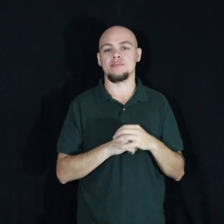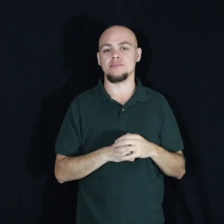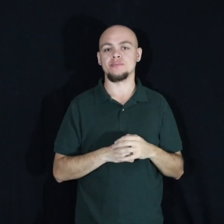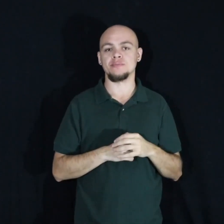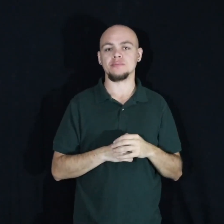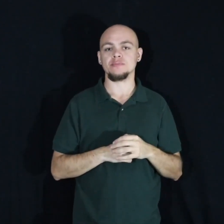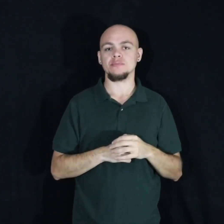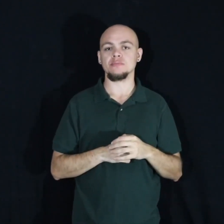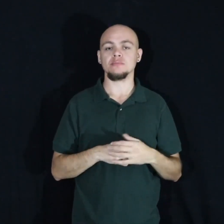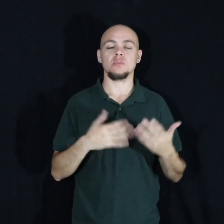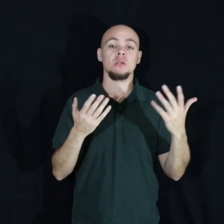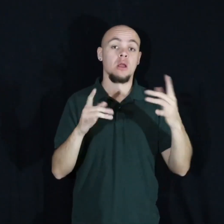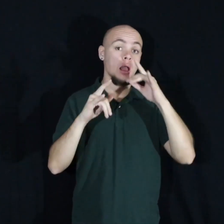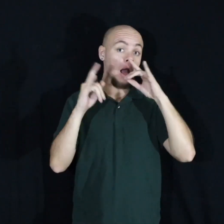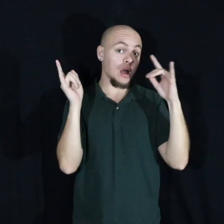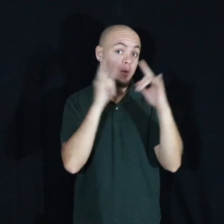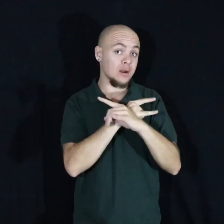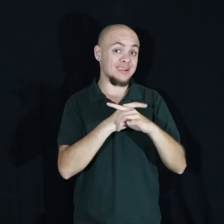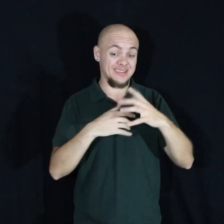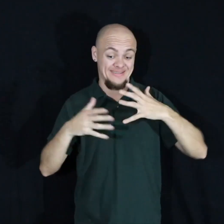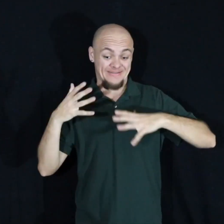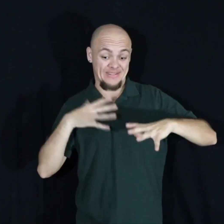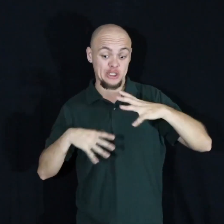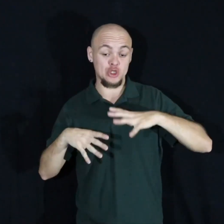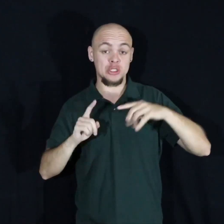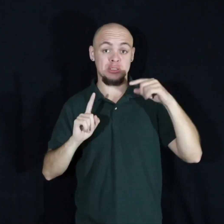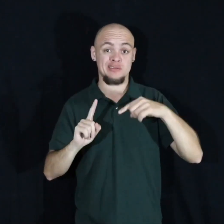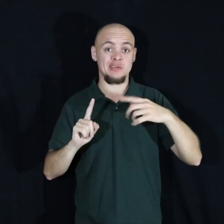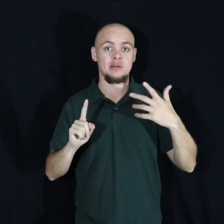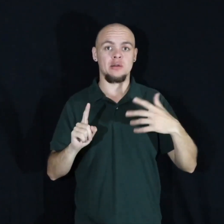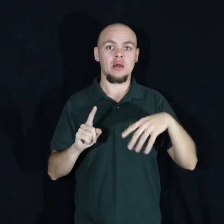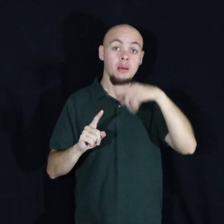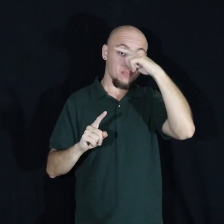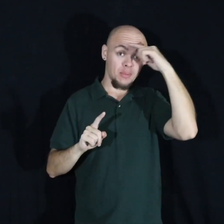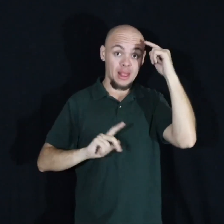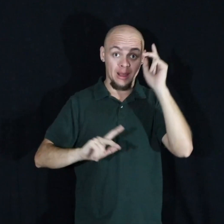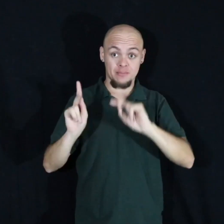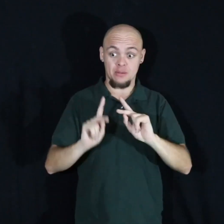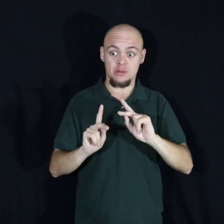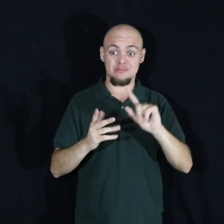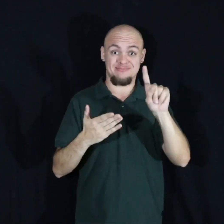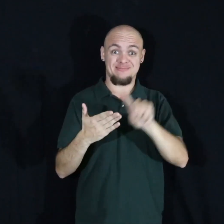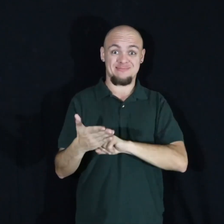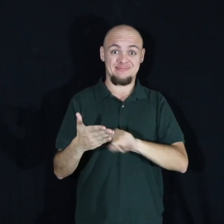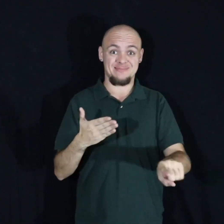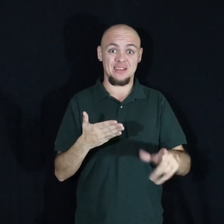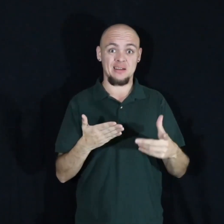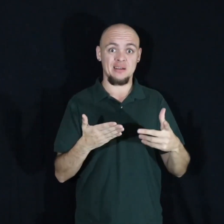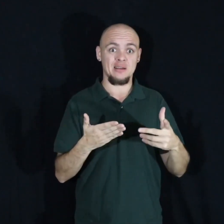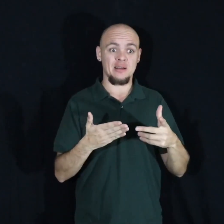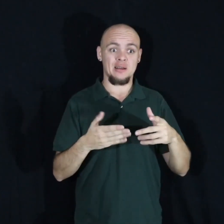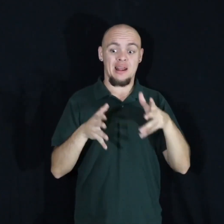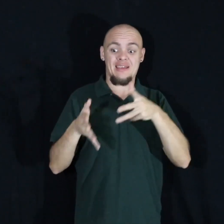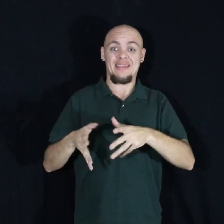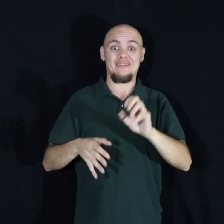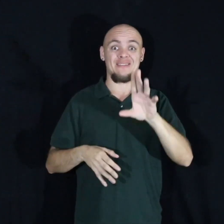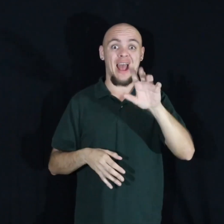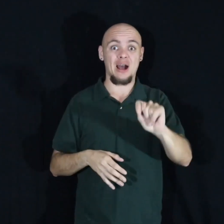One of the huge ironies of fashion is that while black people are often discriminated against and left out,